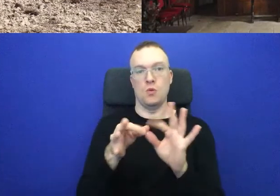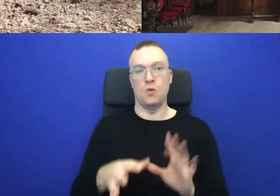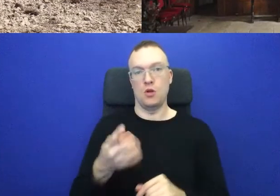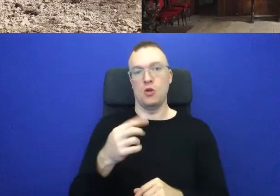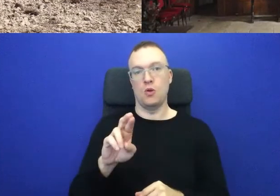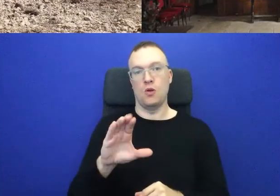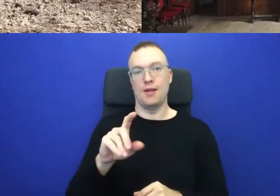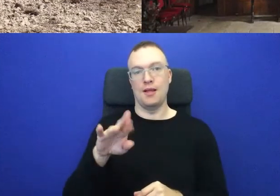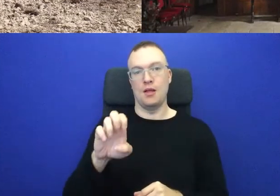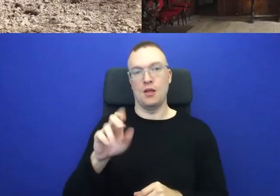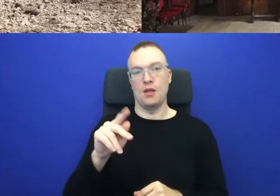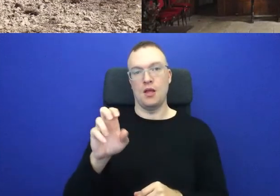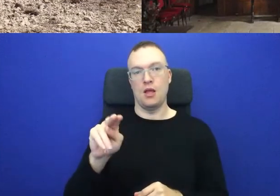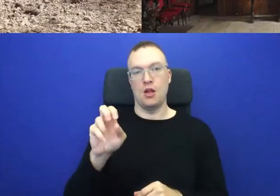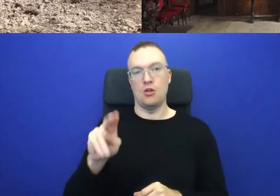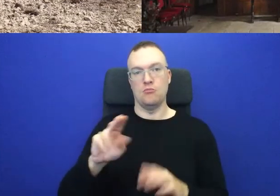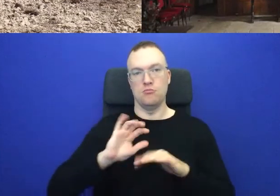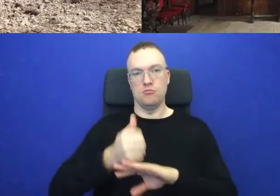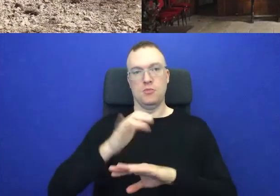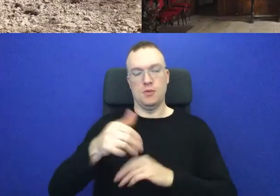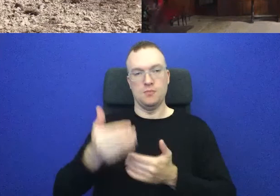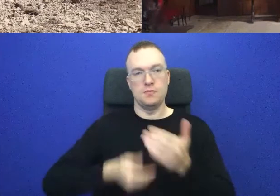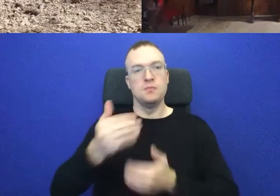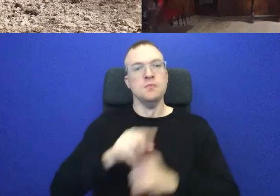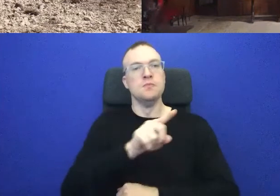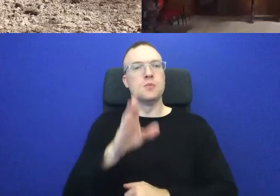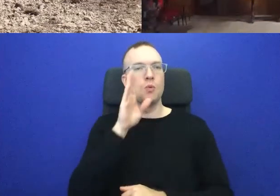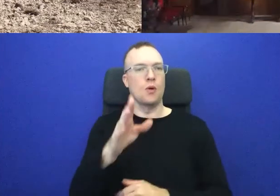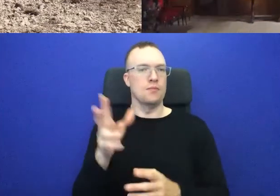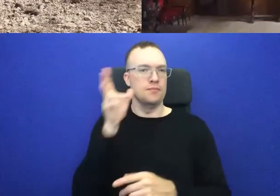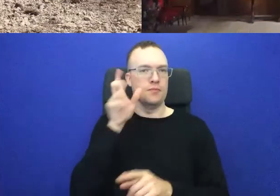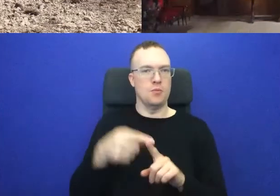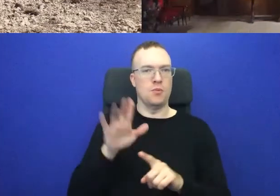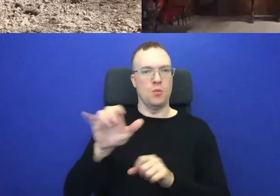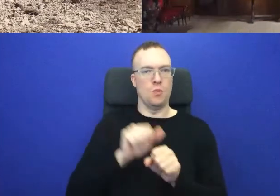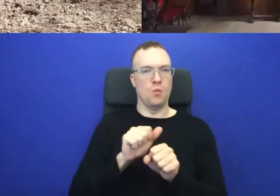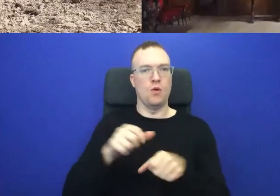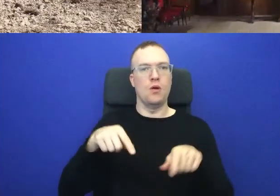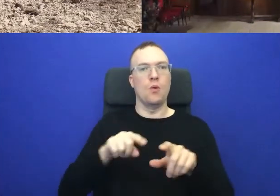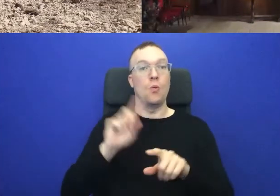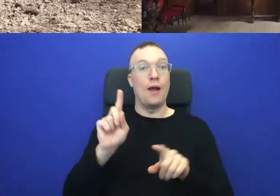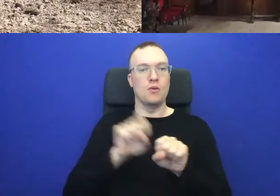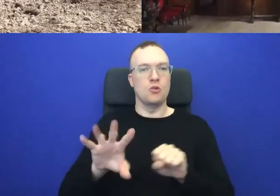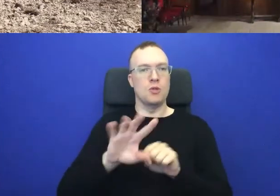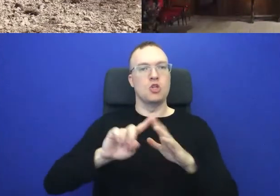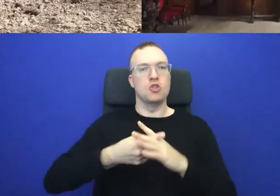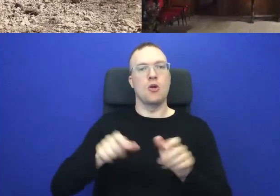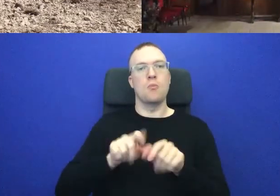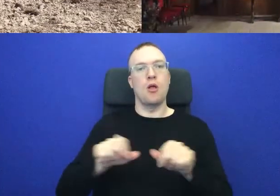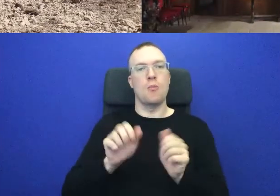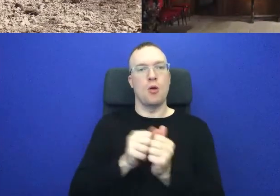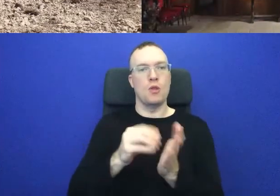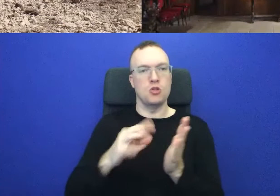Kennan, to ignite this process, and you'll be hearing about her work on our social media. She's starting a blog with the students and so